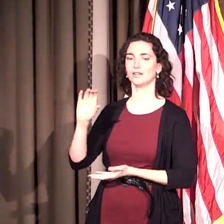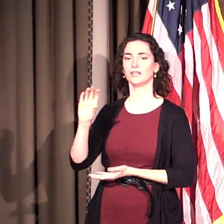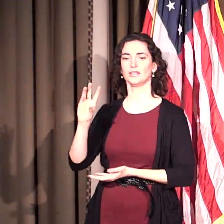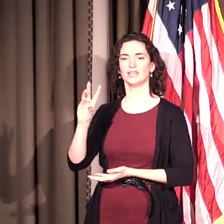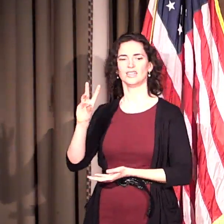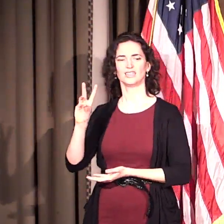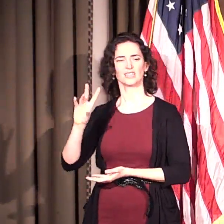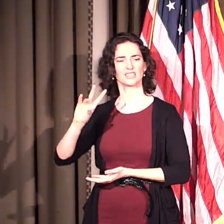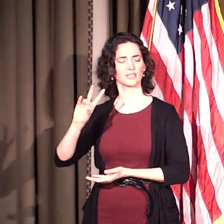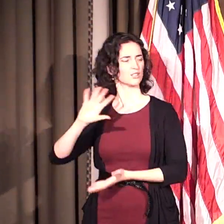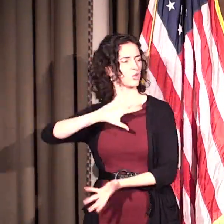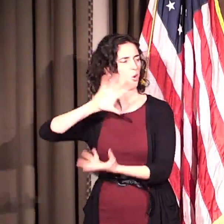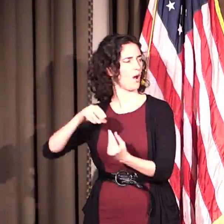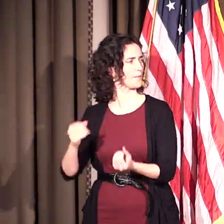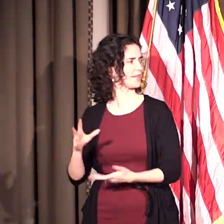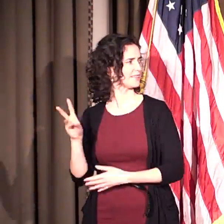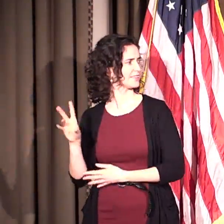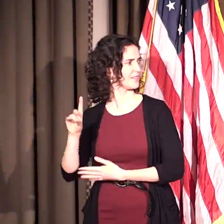67,350 doses.